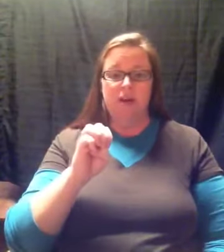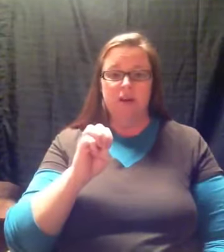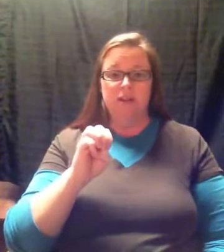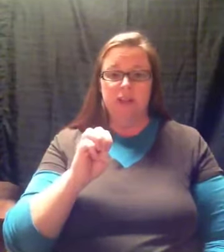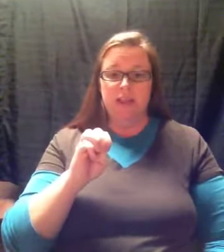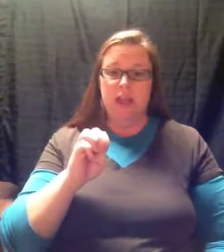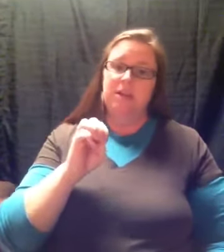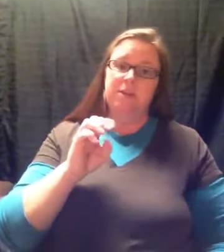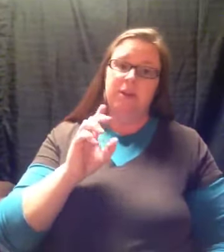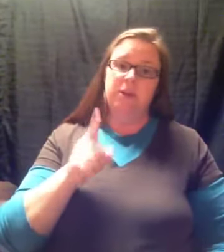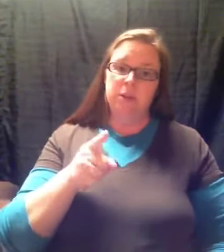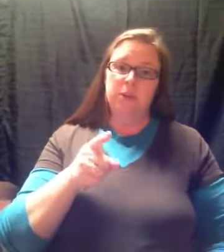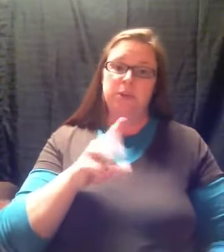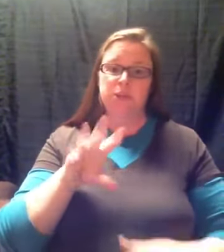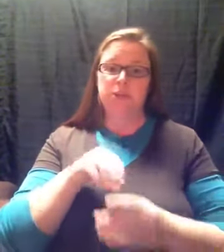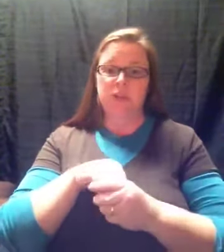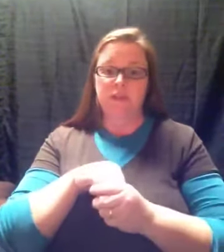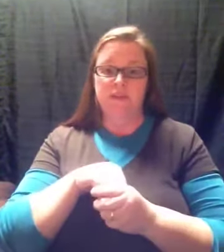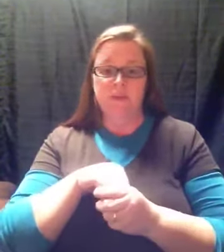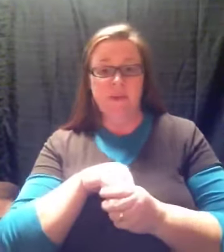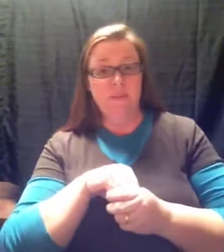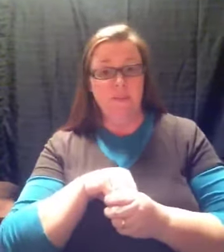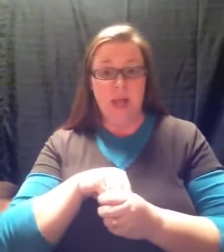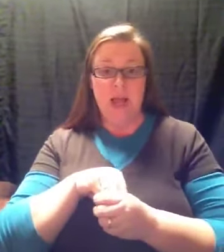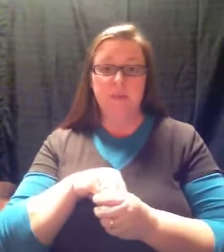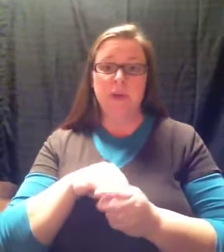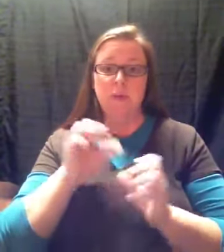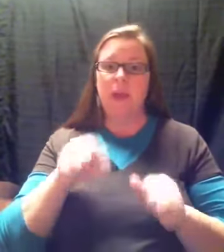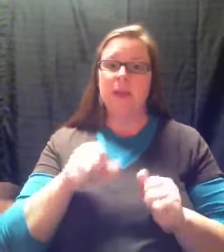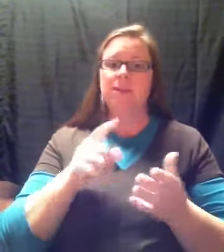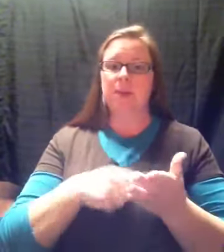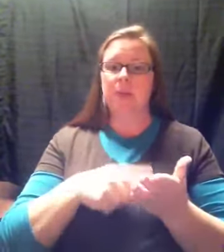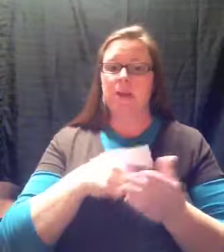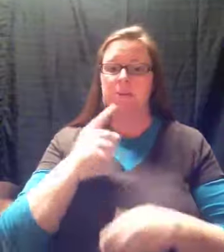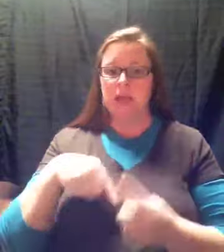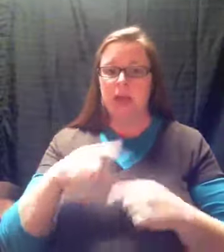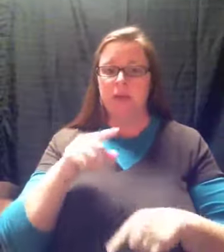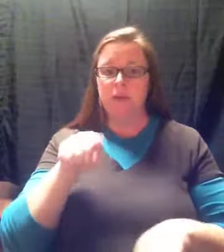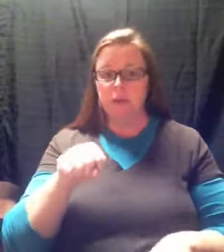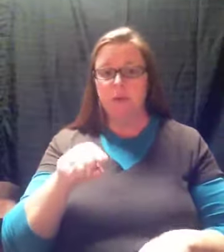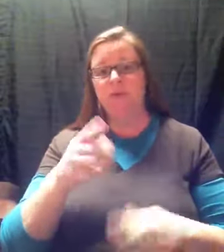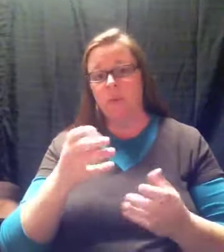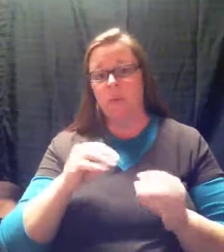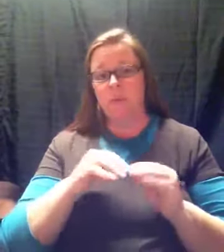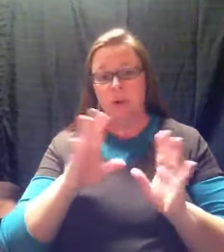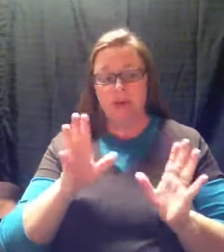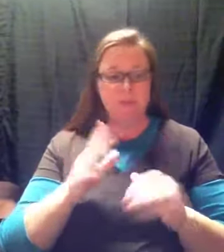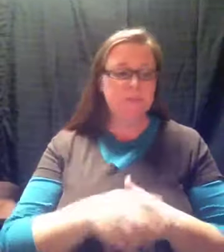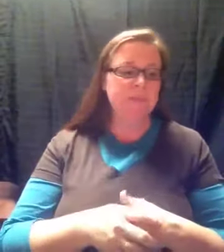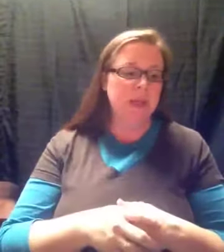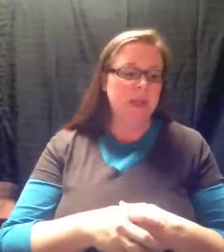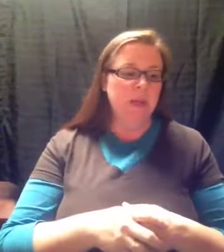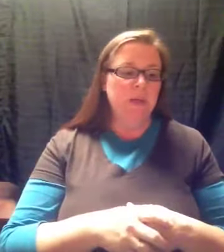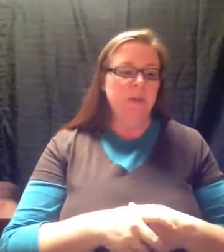articles like that. And you is usually implied, but you can sometimes sign you if you want to be more clear. You